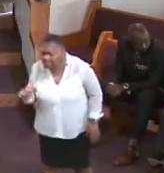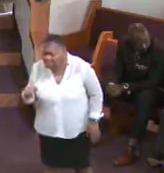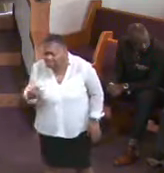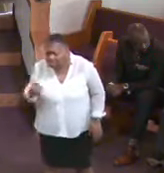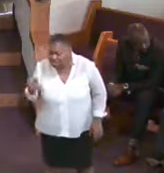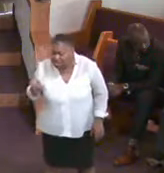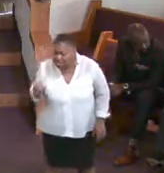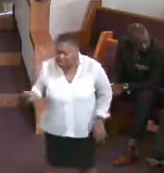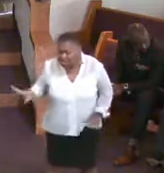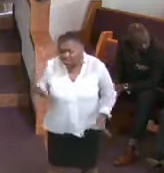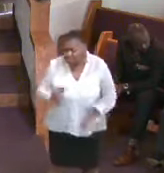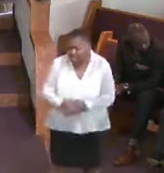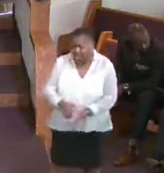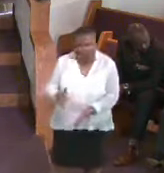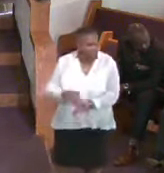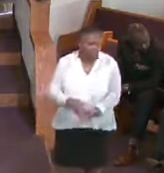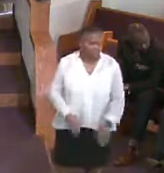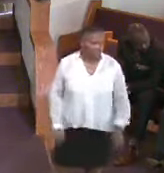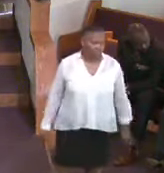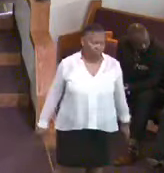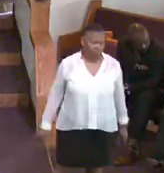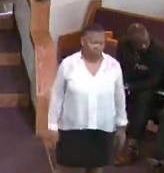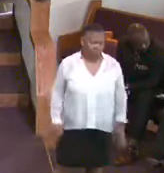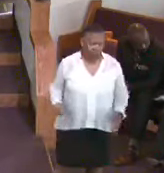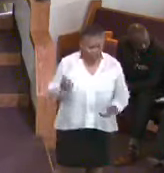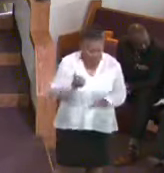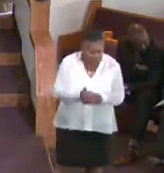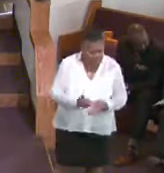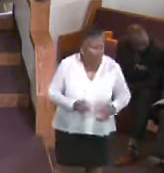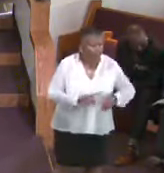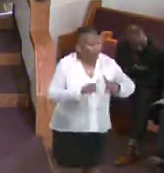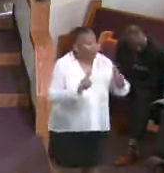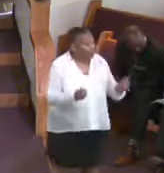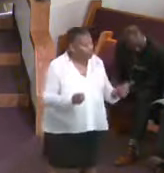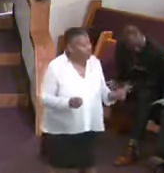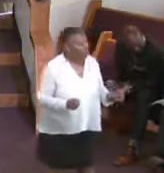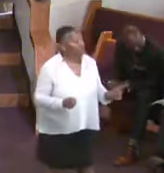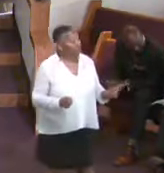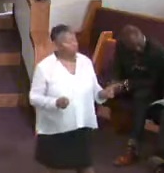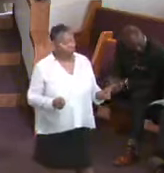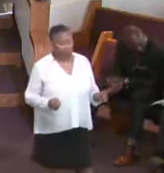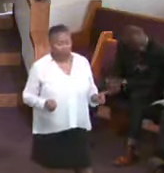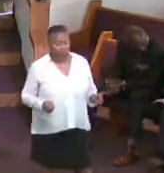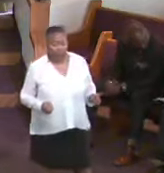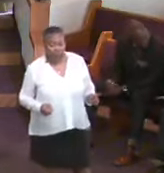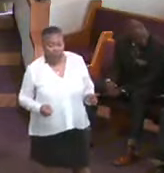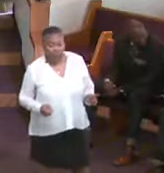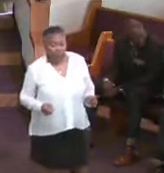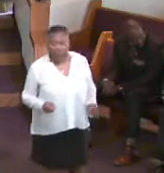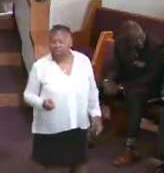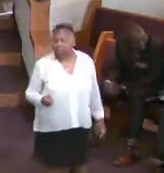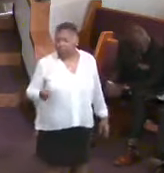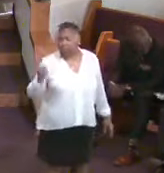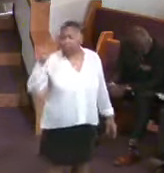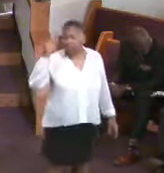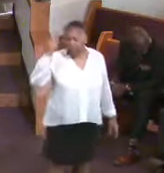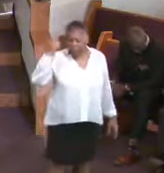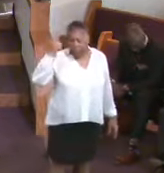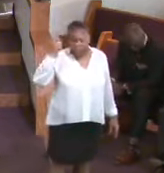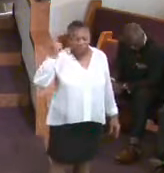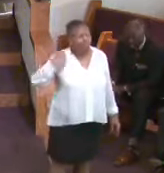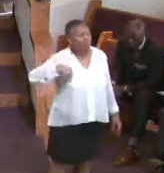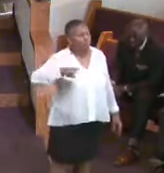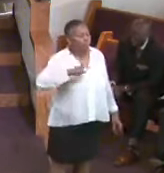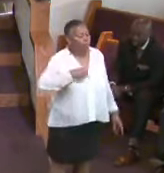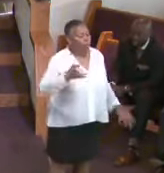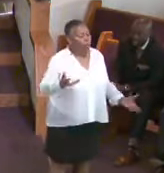more time. Amen. But we're looking forward to understanding that, again, we want